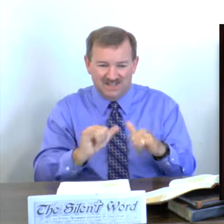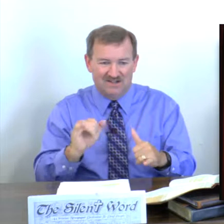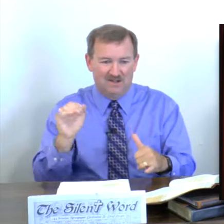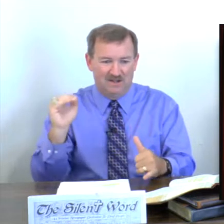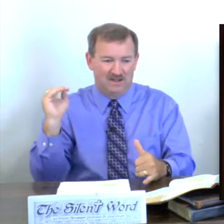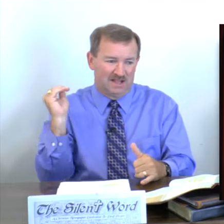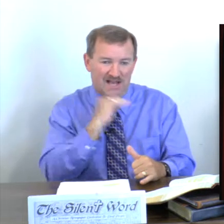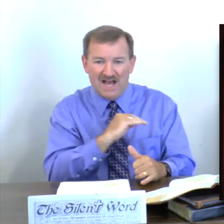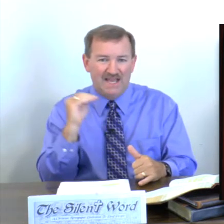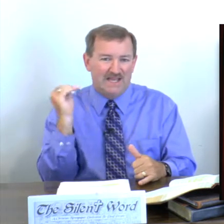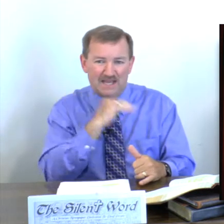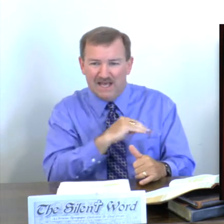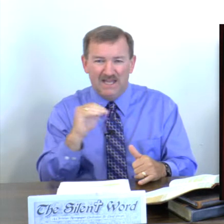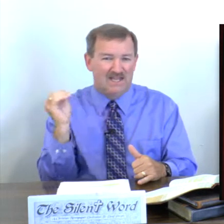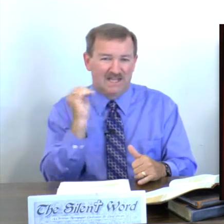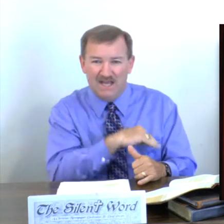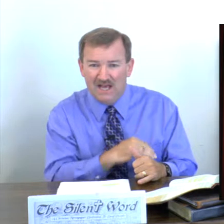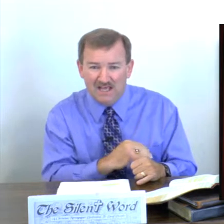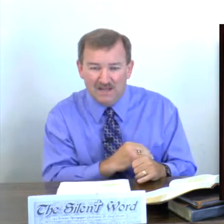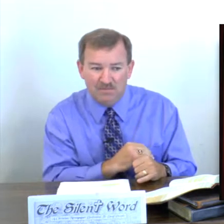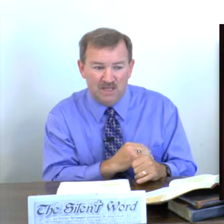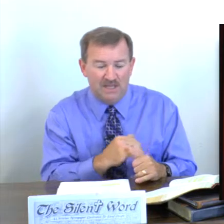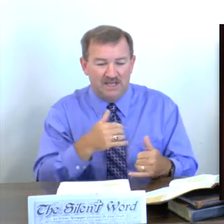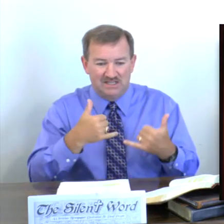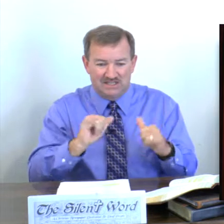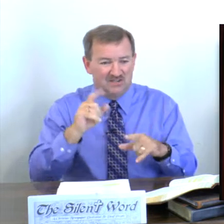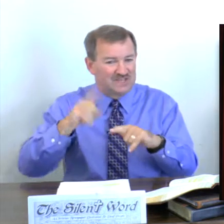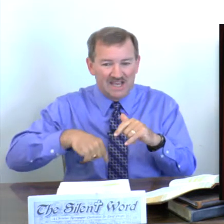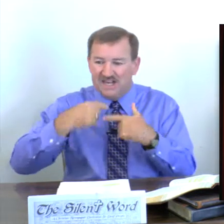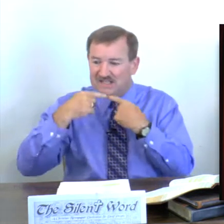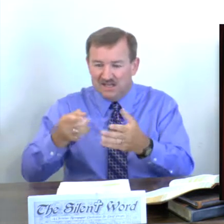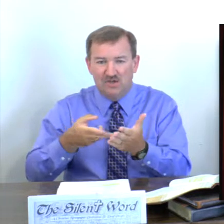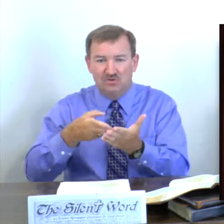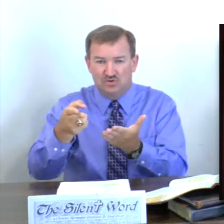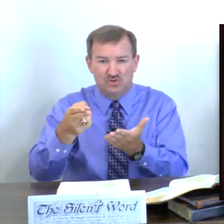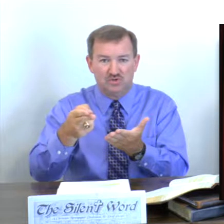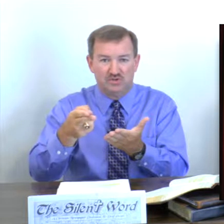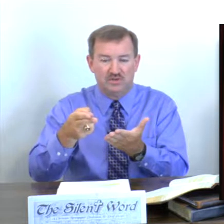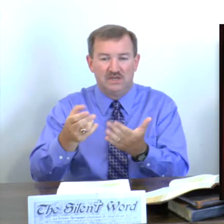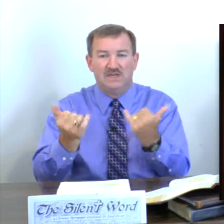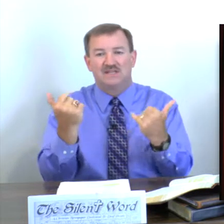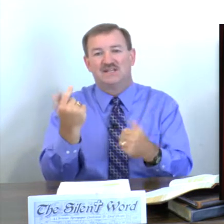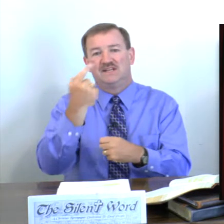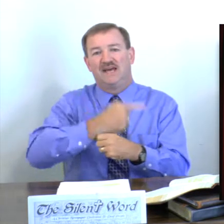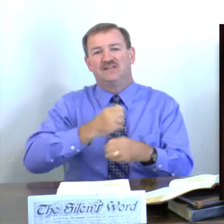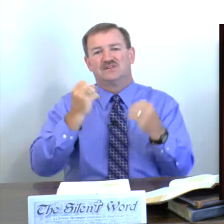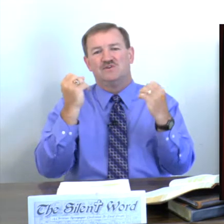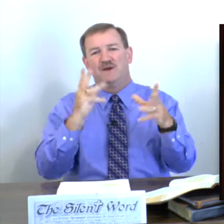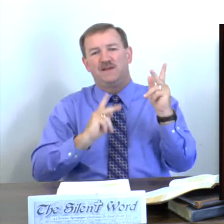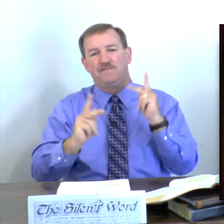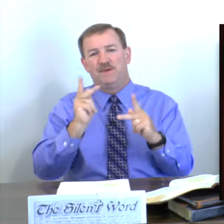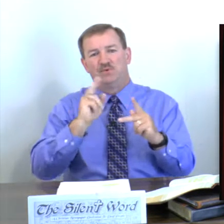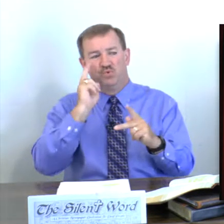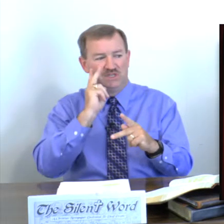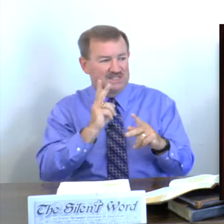still lying and lying and lying. He still cannot tell the truth. Today, so many people we